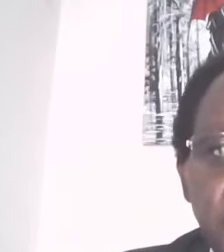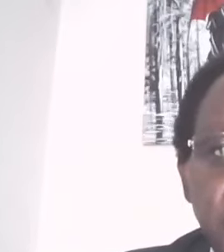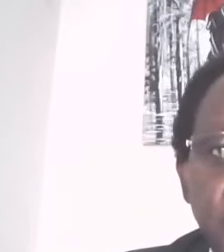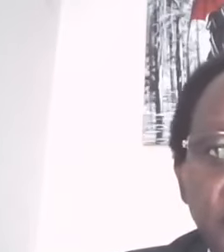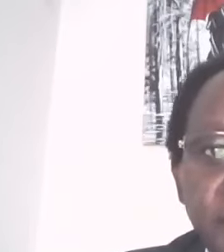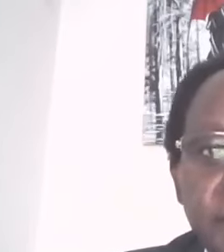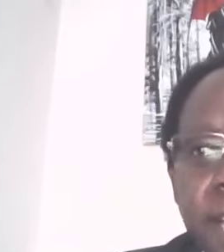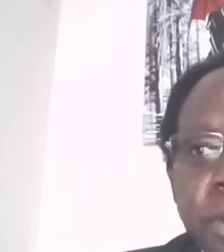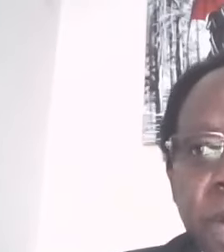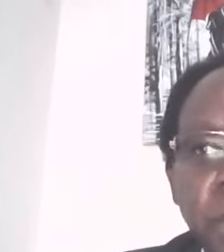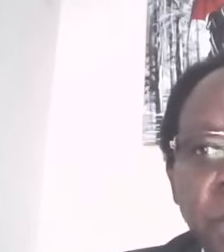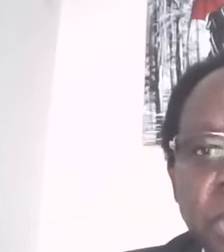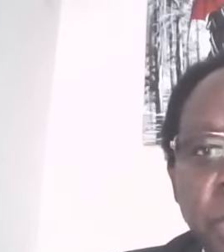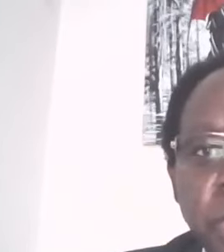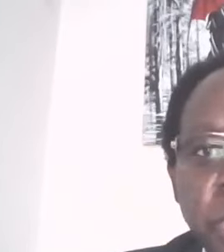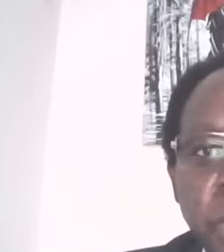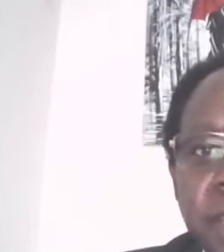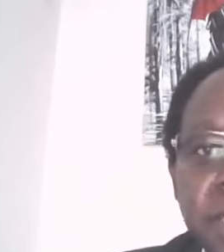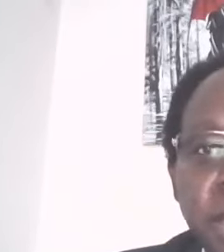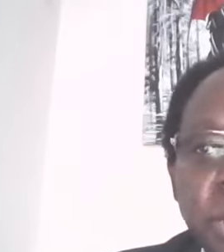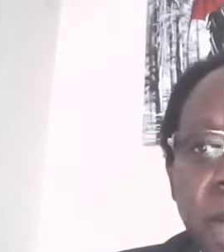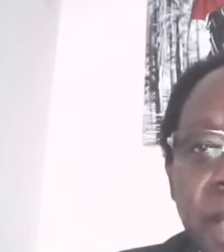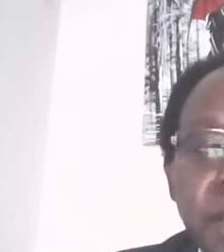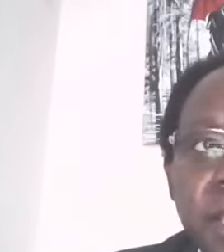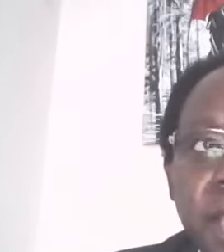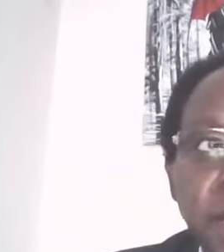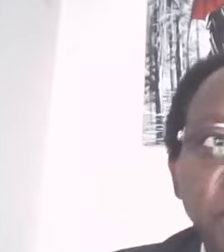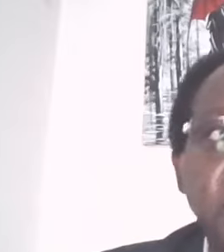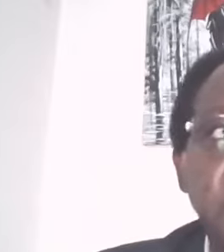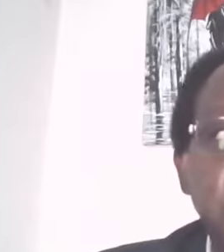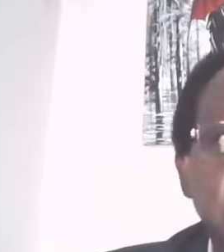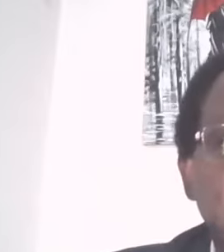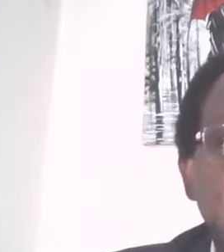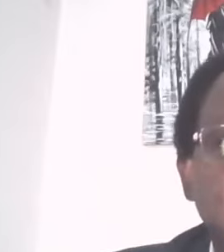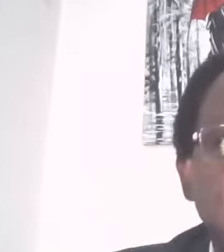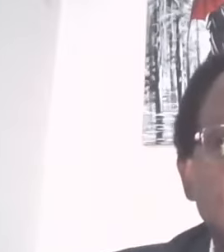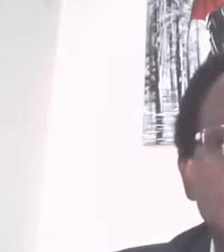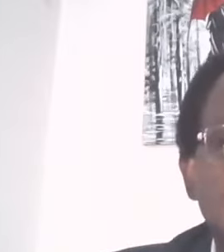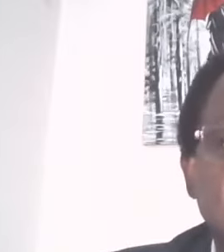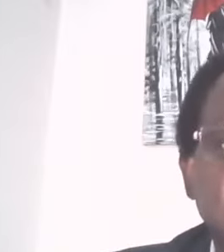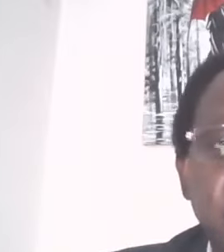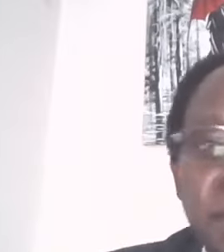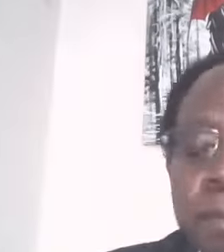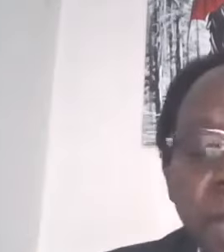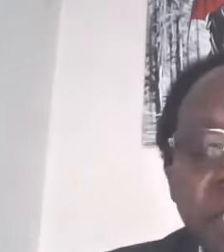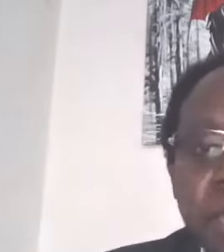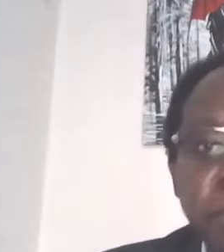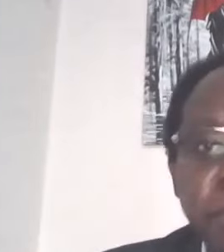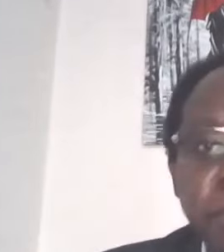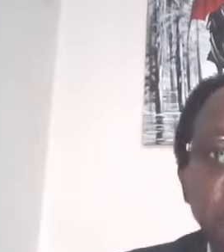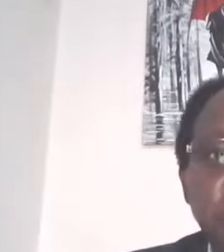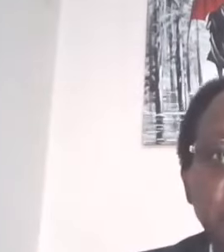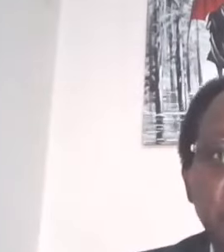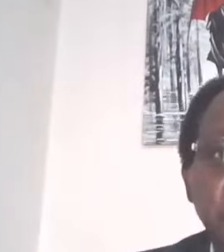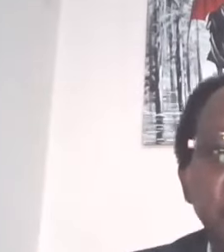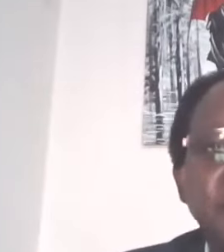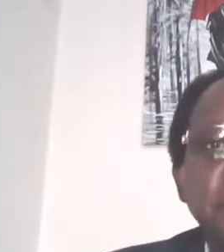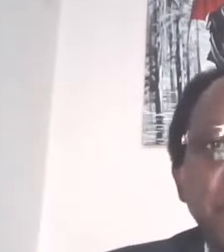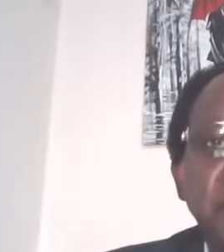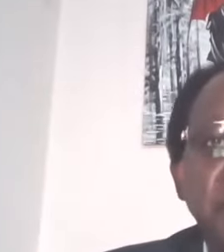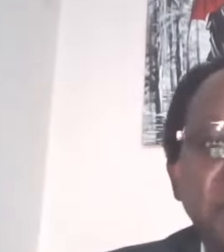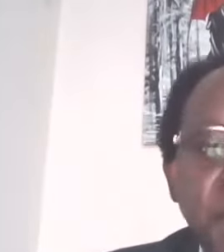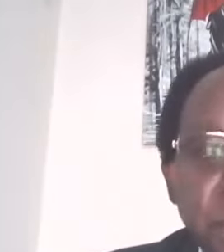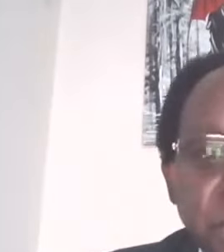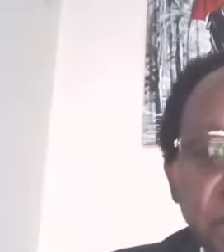They stagger and you wonder what's wrong with you. And they tell you, I got saved 10 years ago, I stopped drinking, but the symptom seems to be present. That's